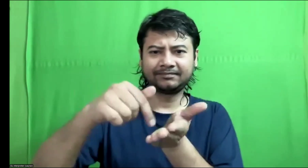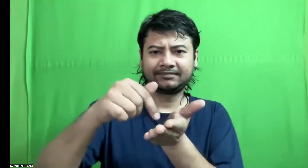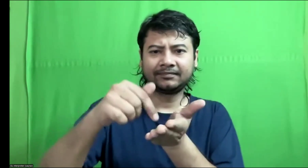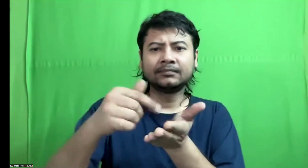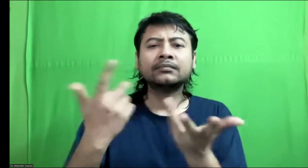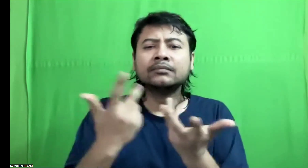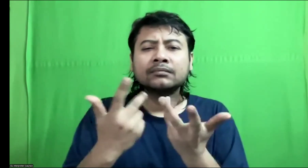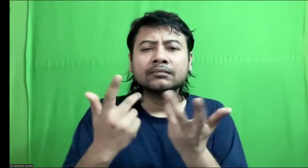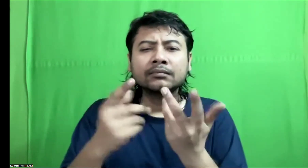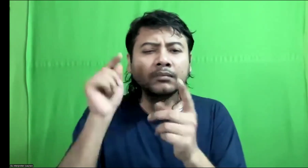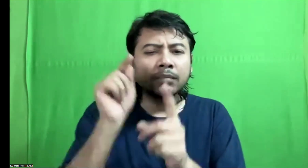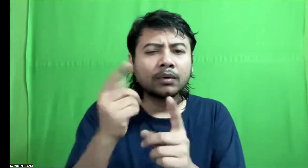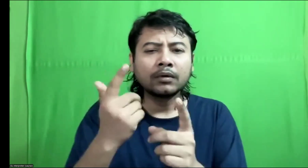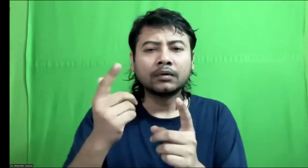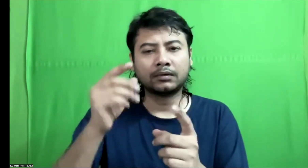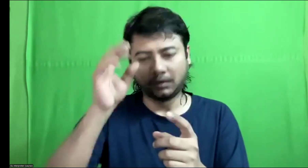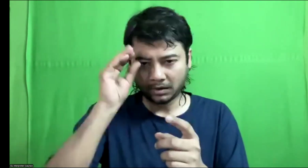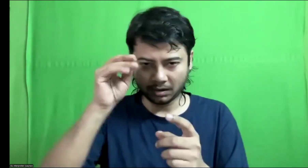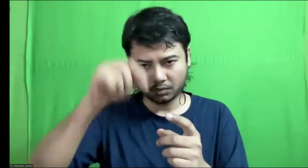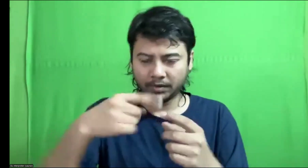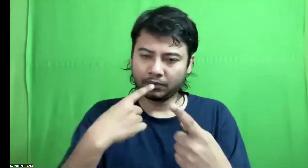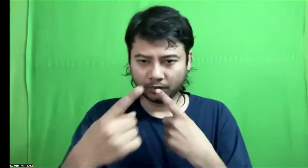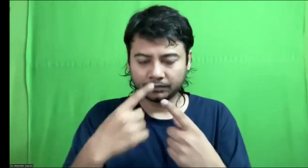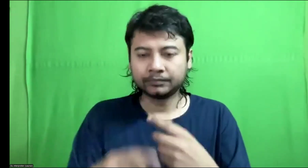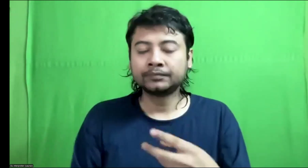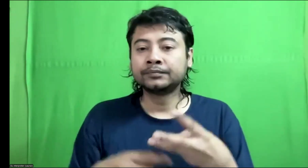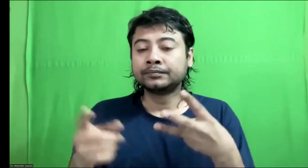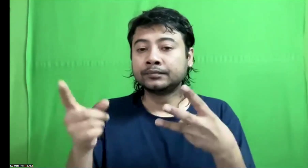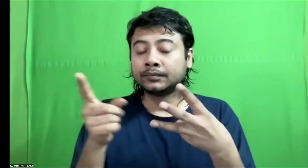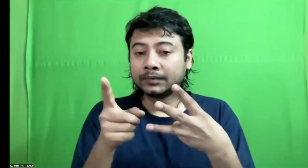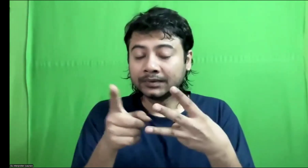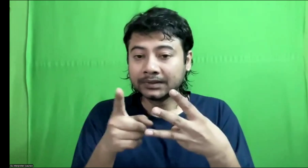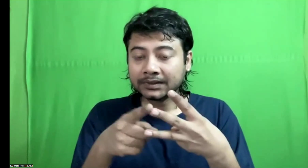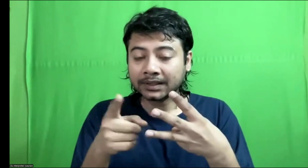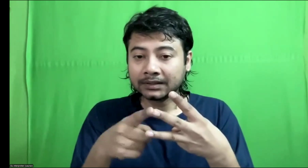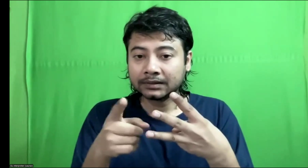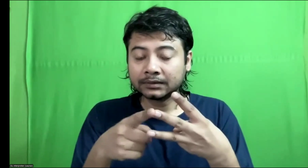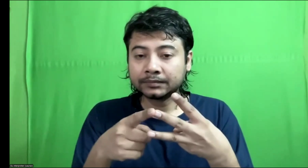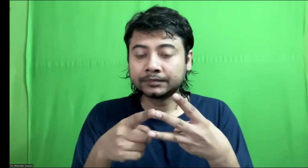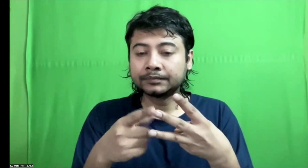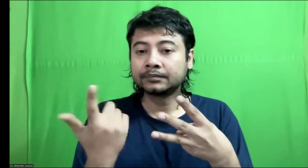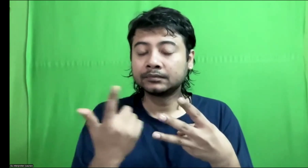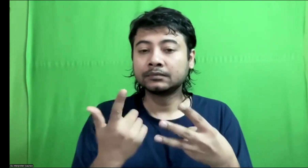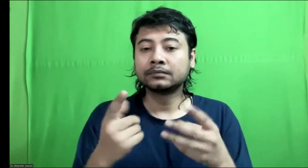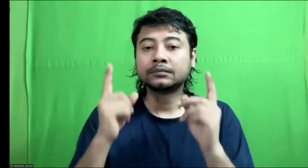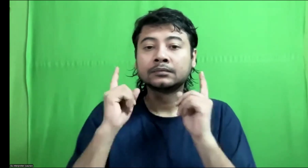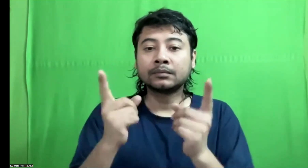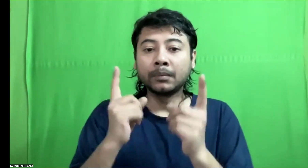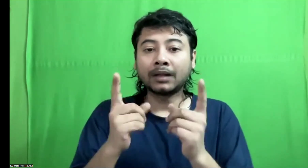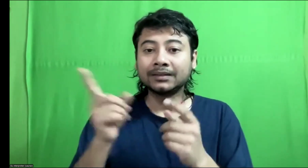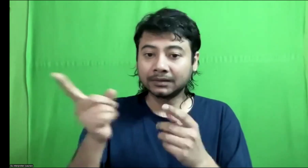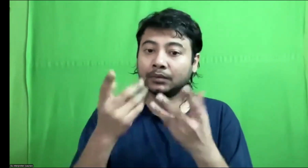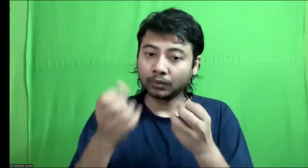I would personally like to encourage all of you to spread this knowledge of offering a ghee lamp